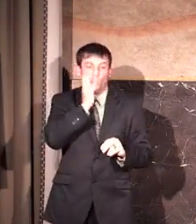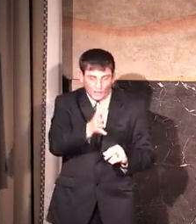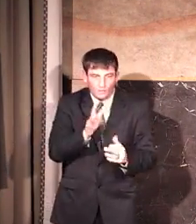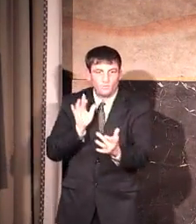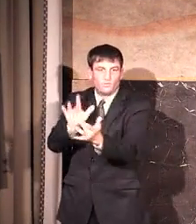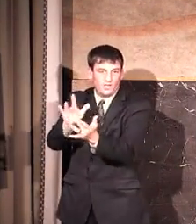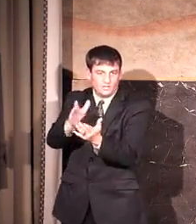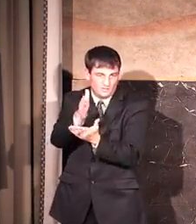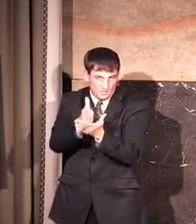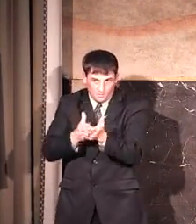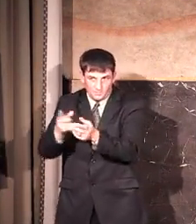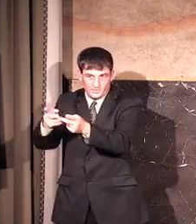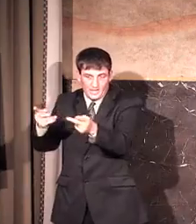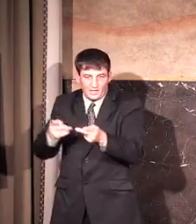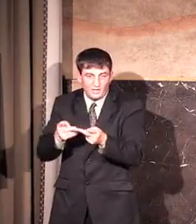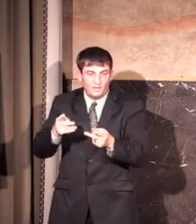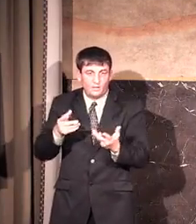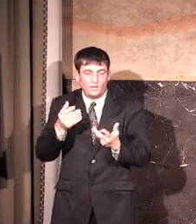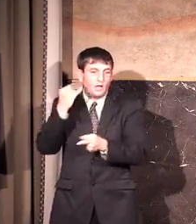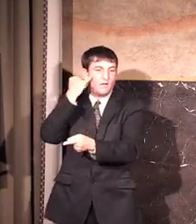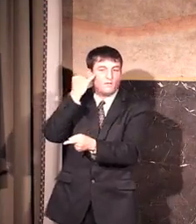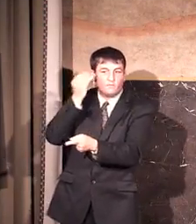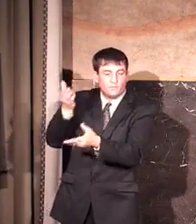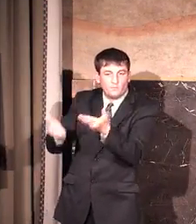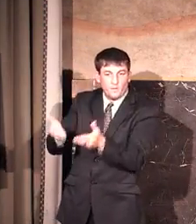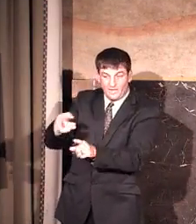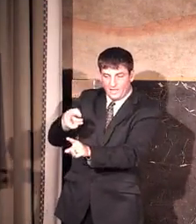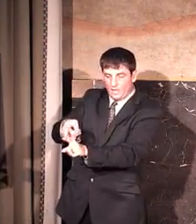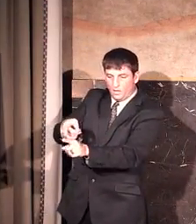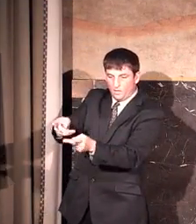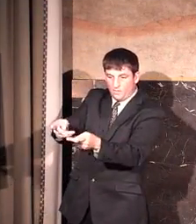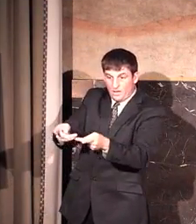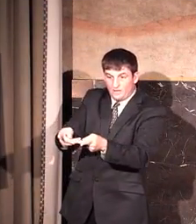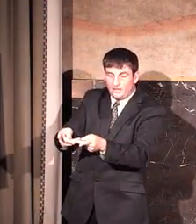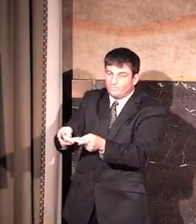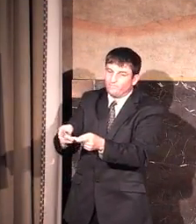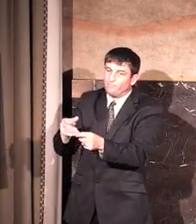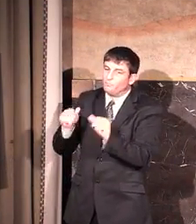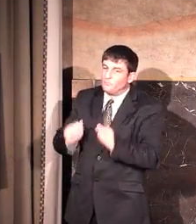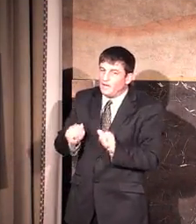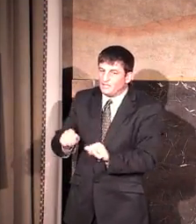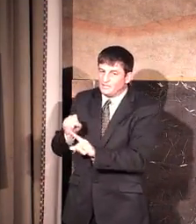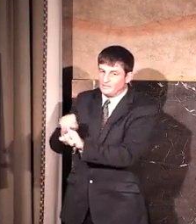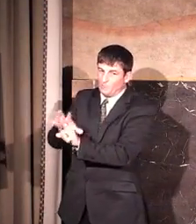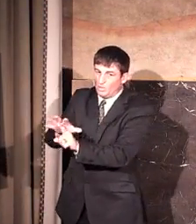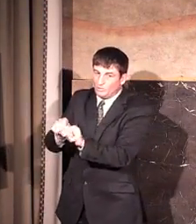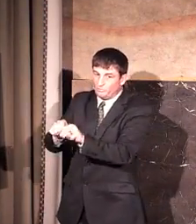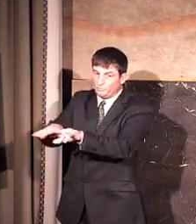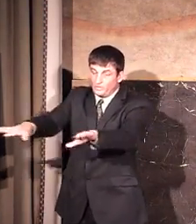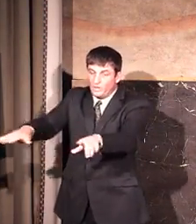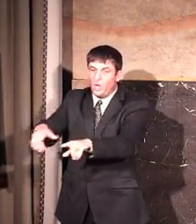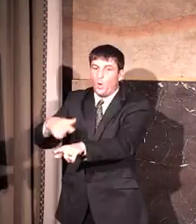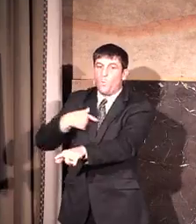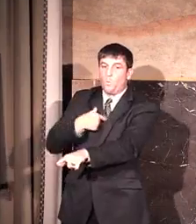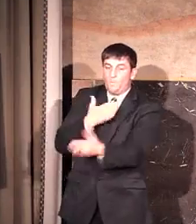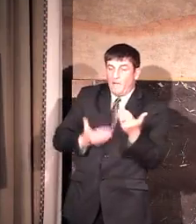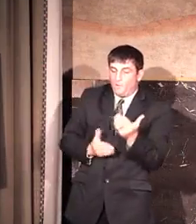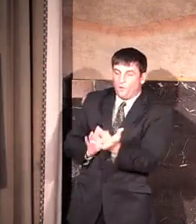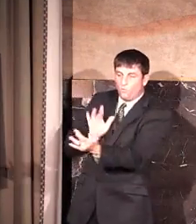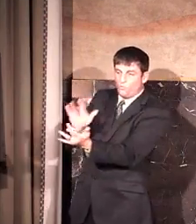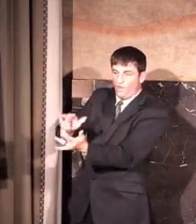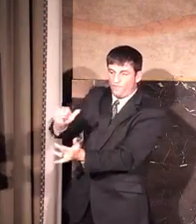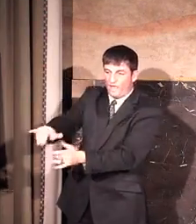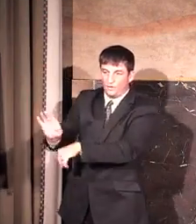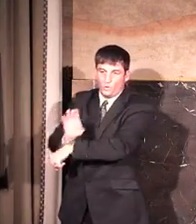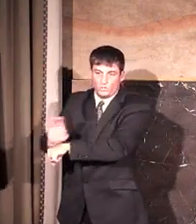settings. Again, if there's a potential exposure that we think we do need to reach out to that organization and find out about, how